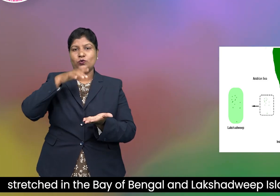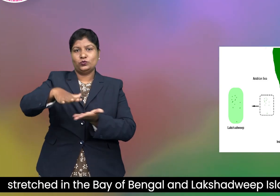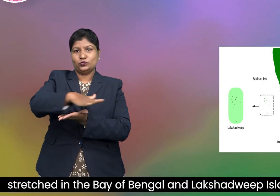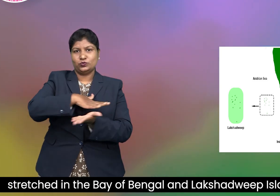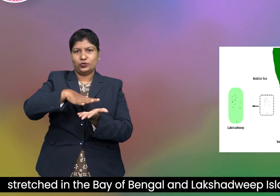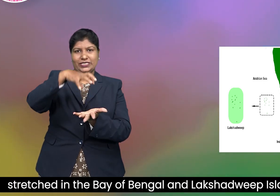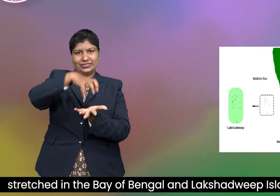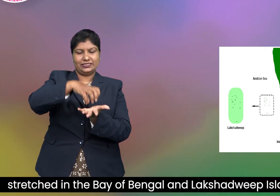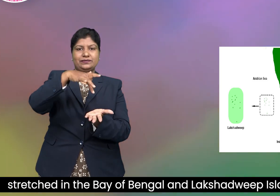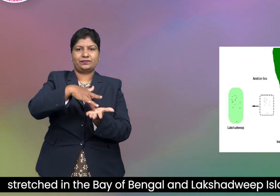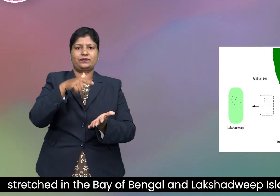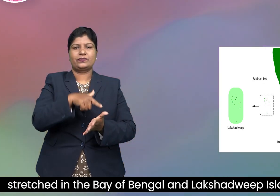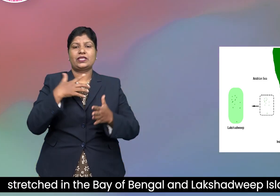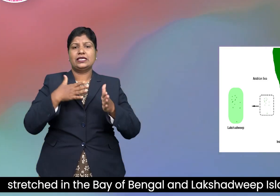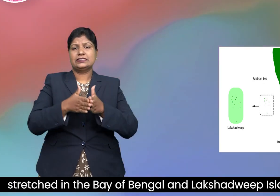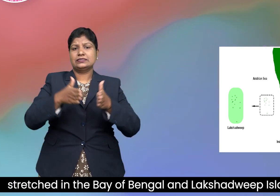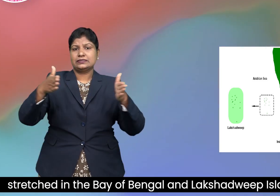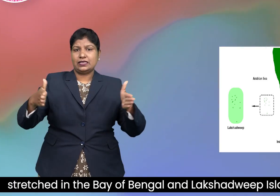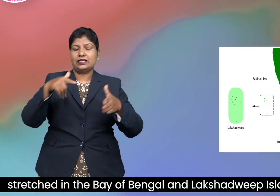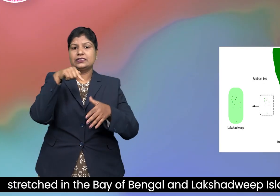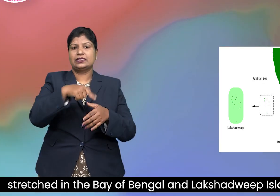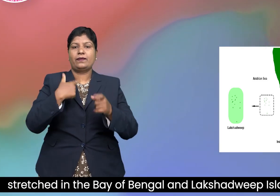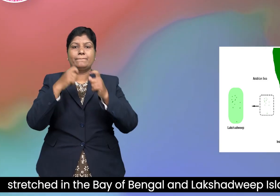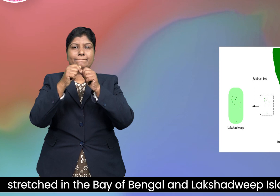stretched in the Bay of Bengal